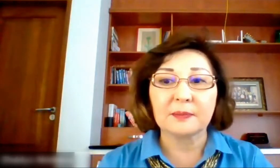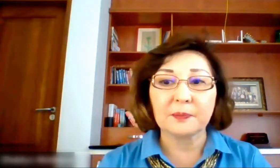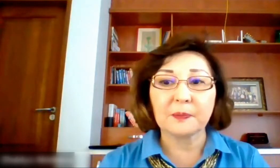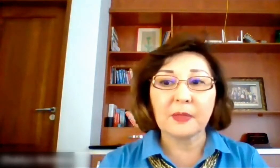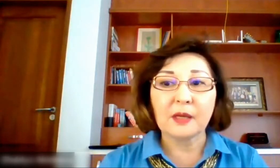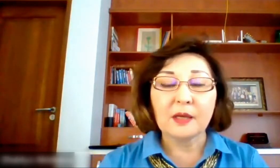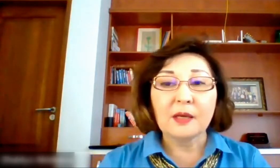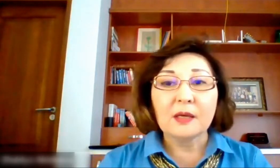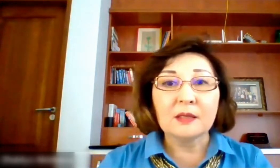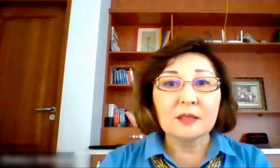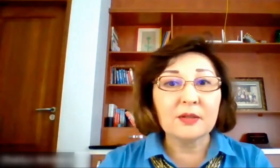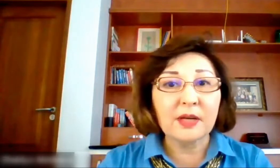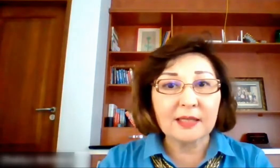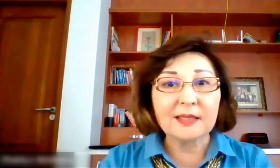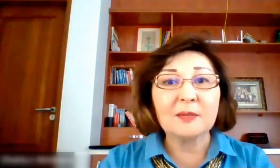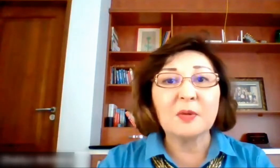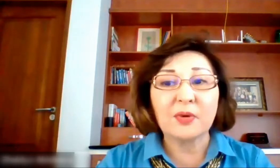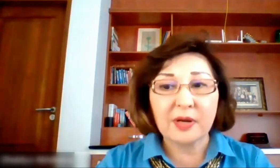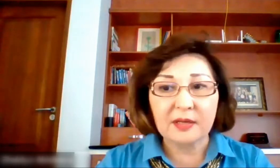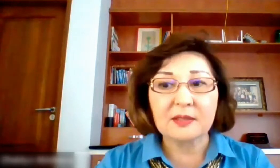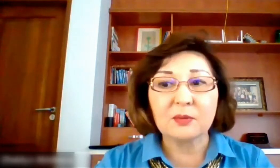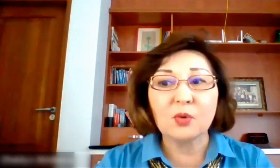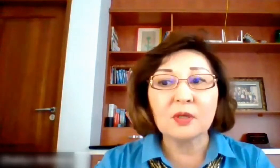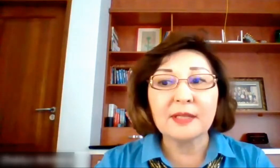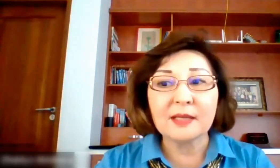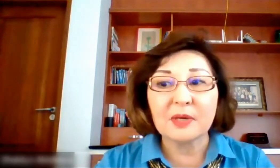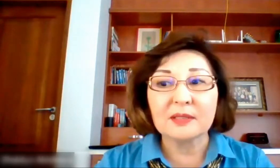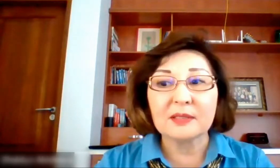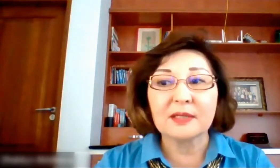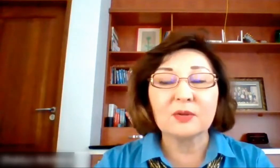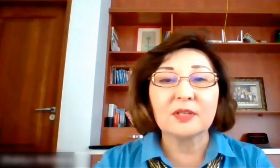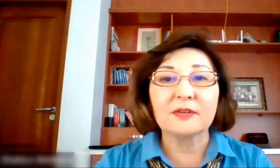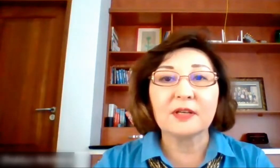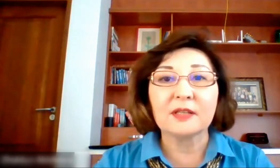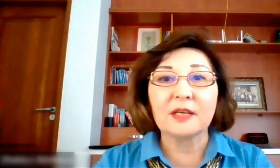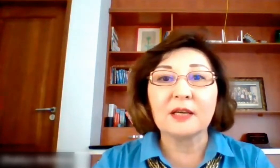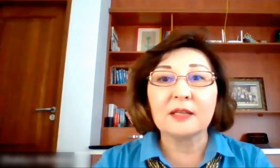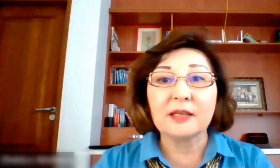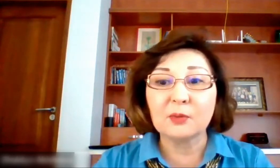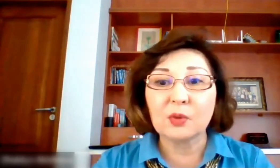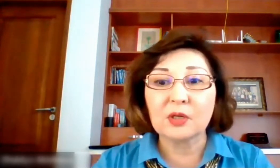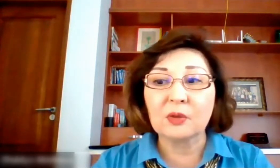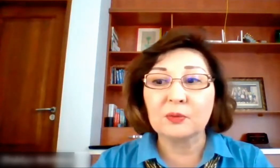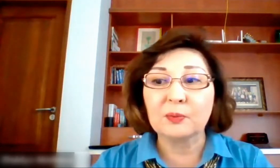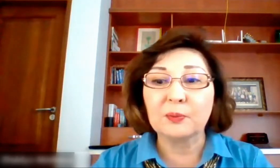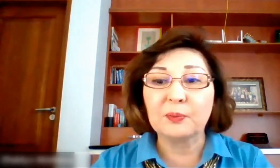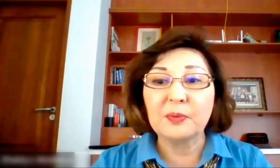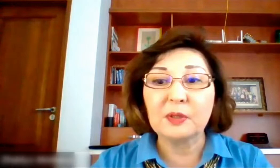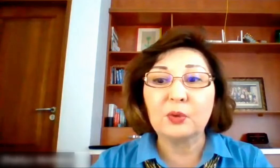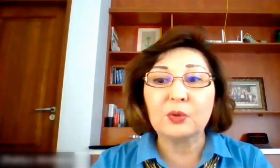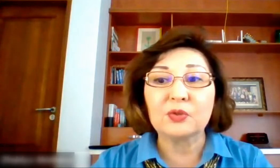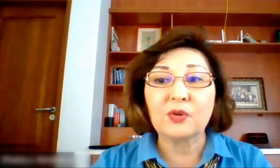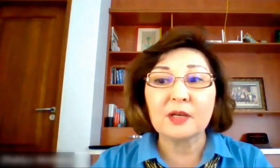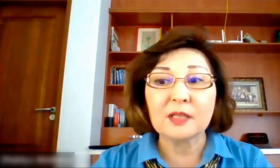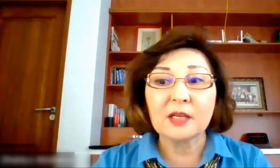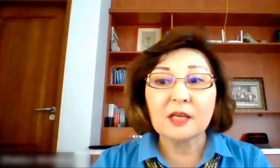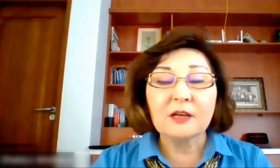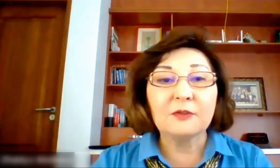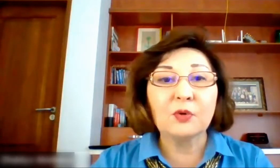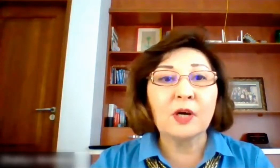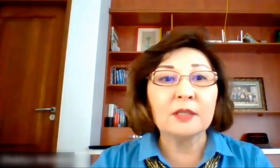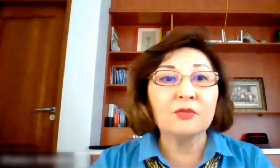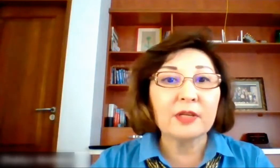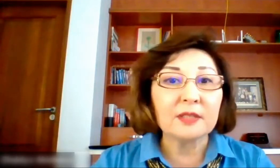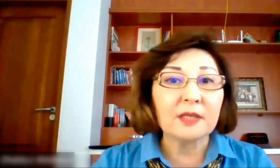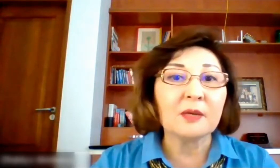system. In this regard, let me praise the work done by the South African Network on People Who Use Drugs